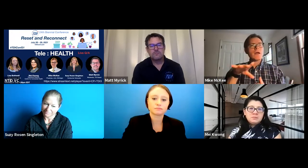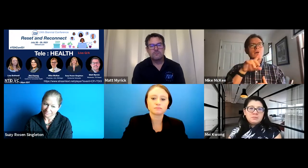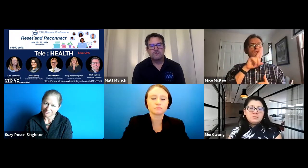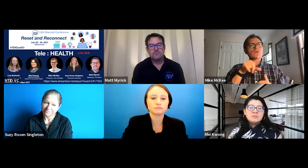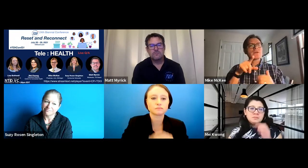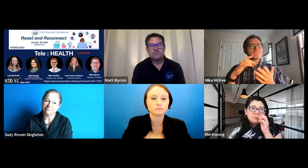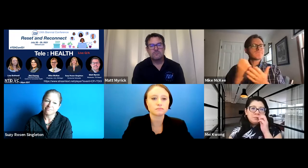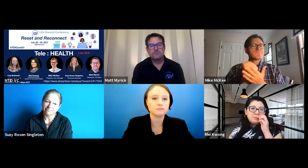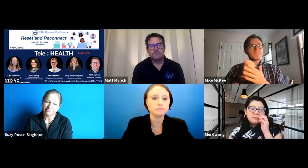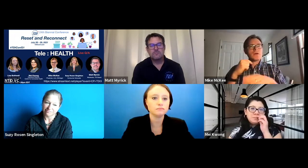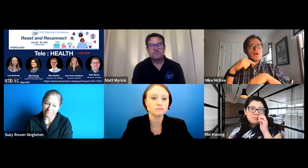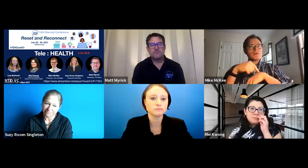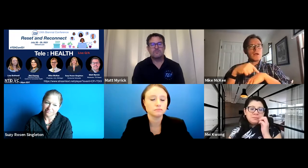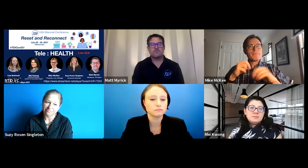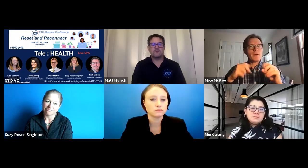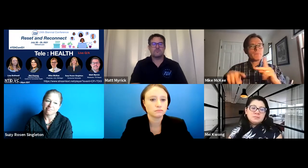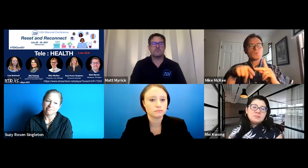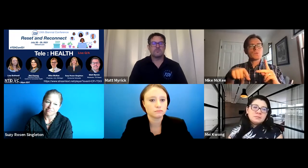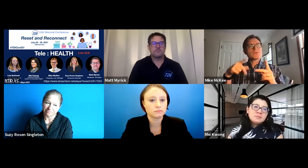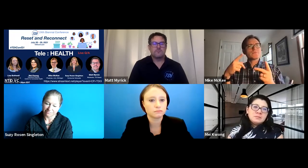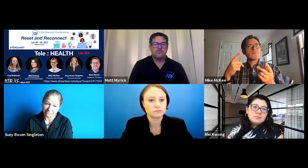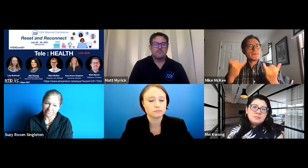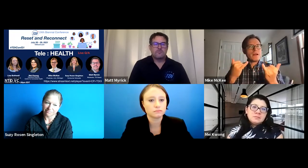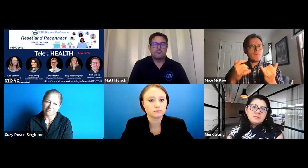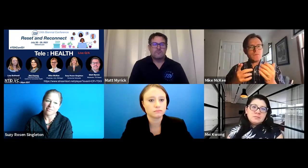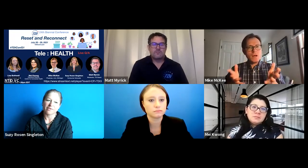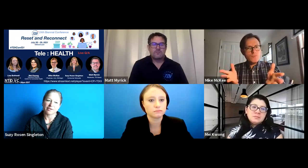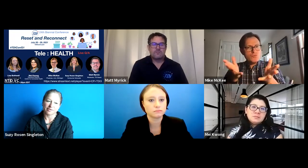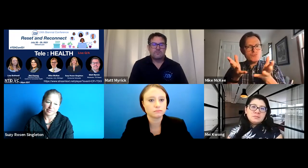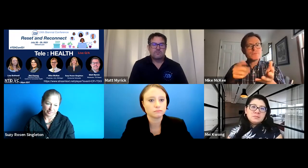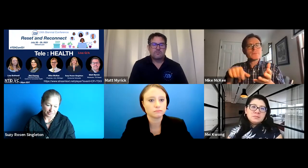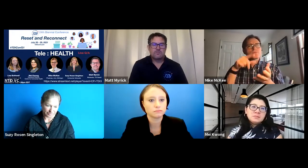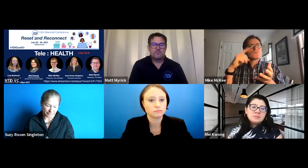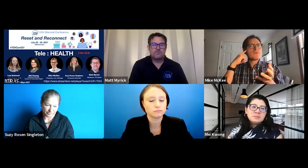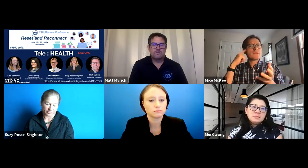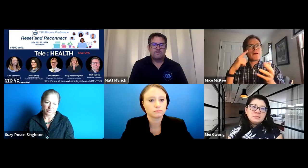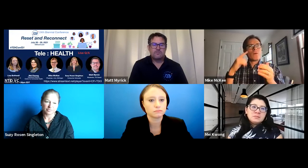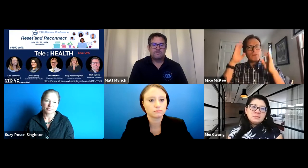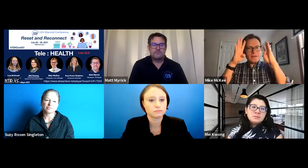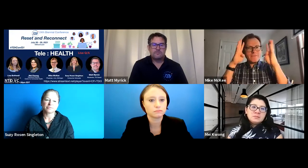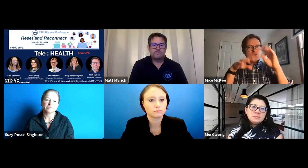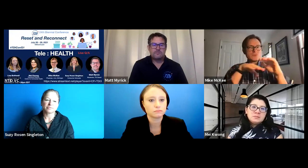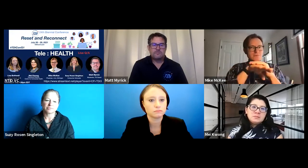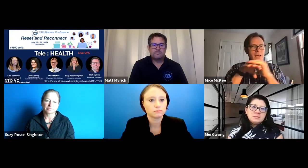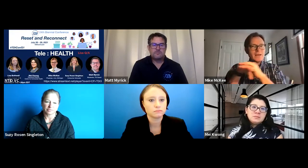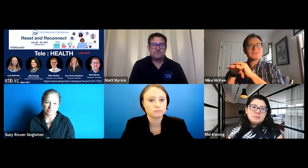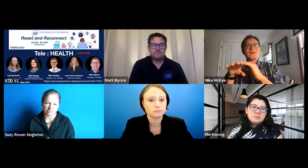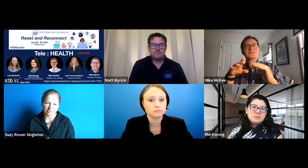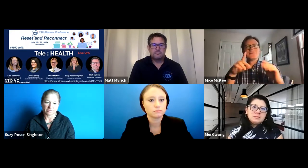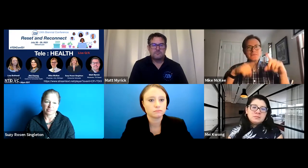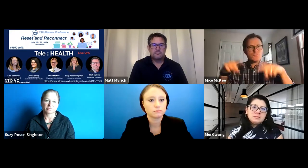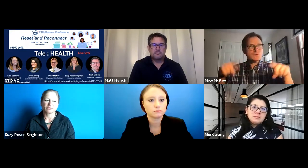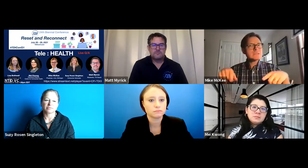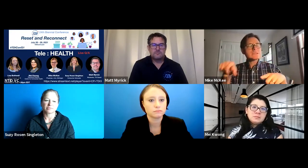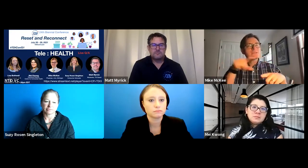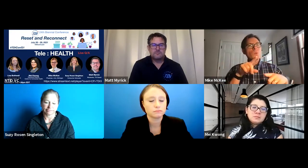on. And now we have to rethink all of this. So I think we need to take this opportunity and this time just to encourage all of you to think about